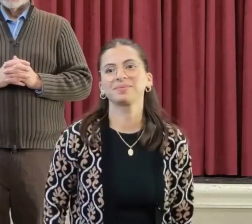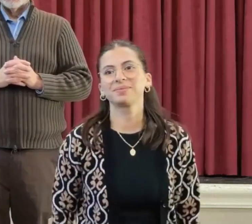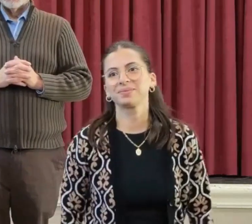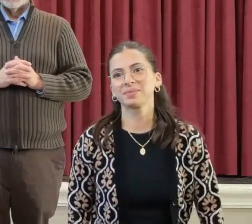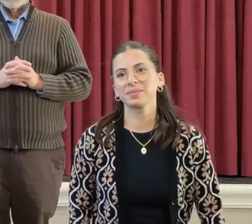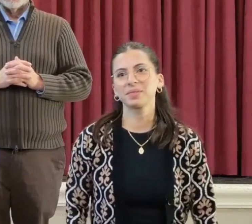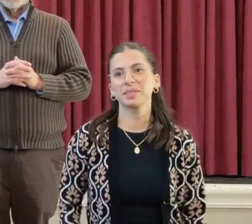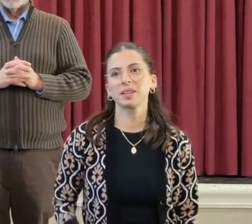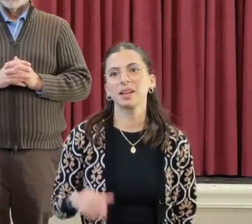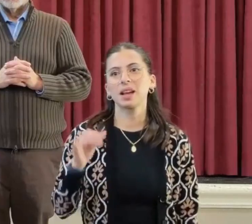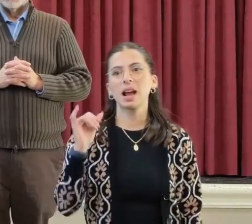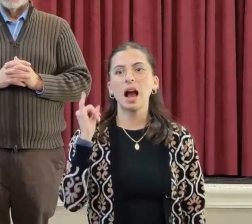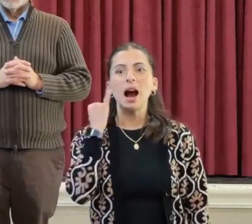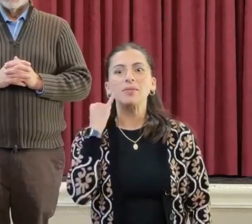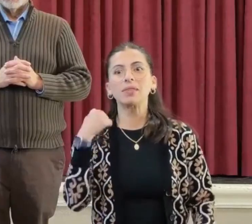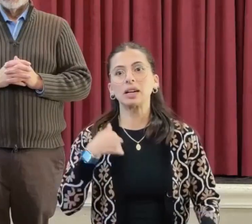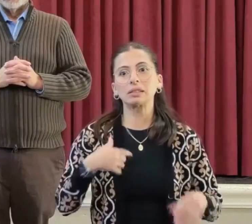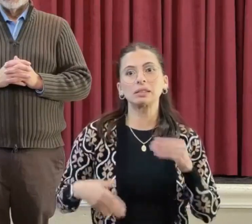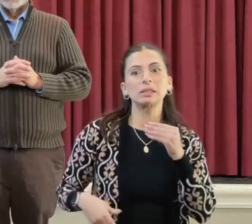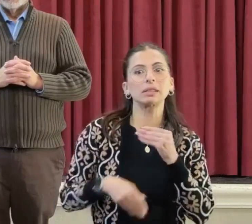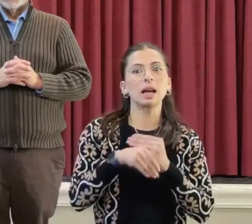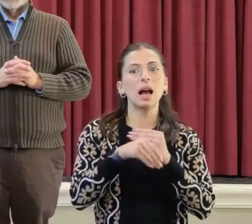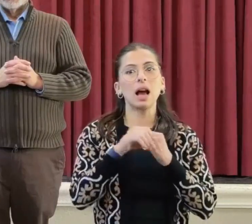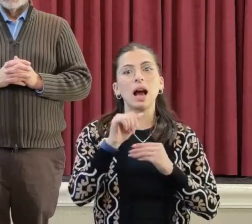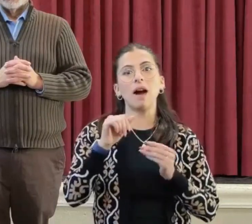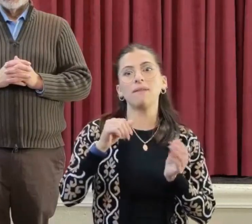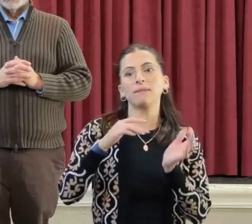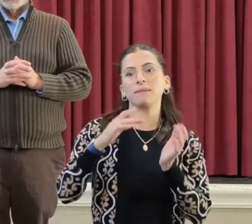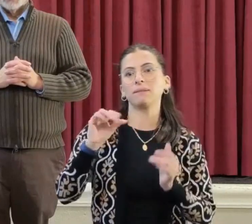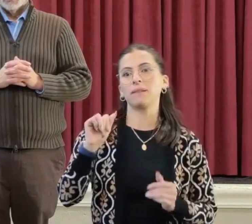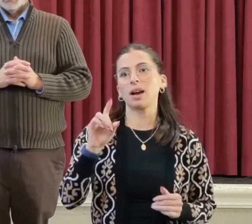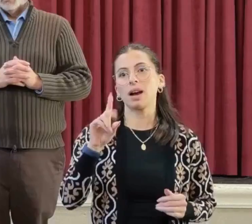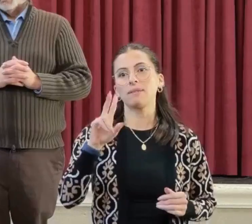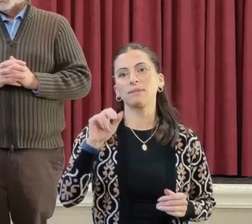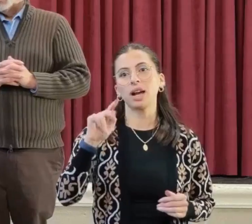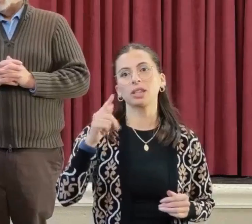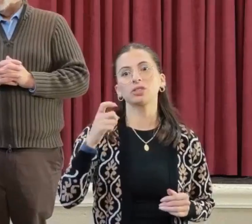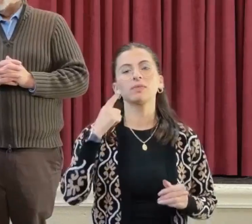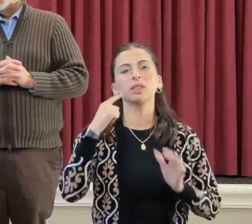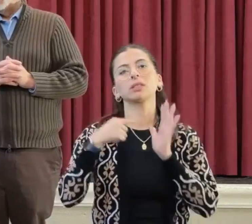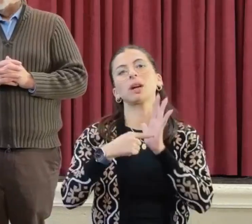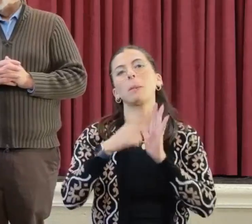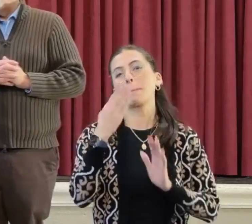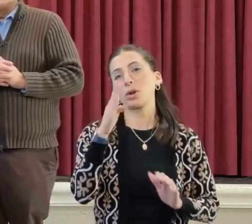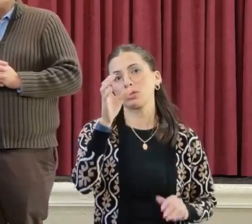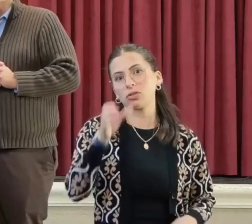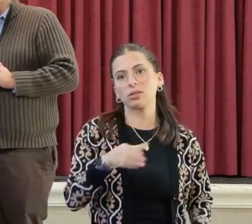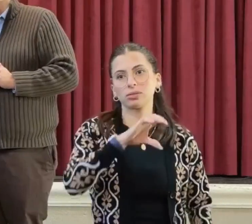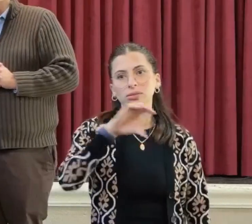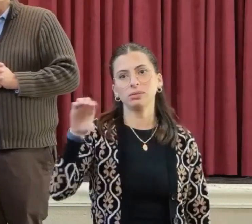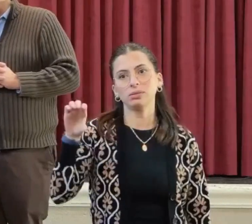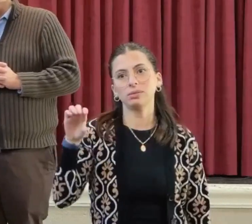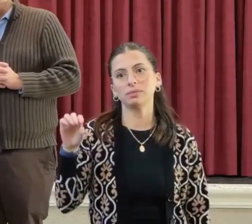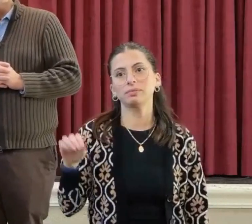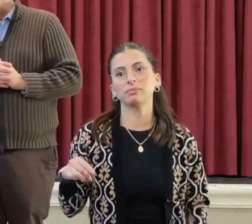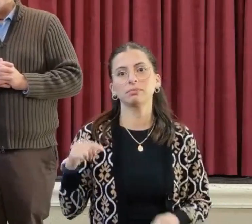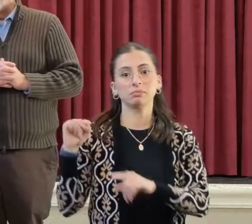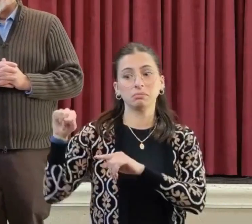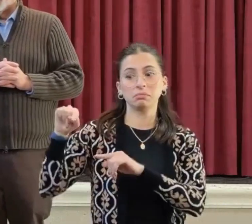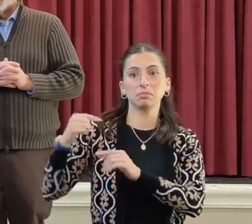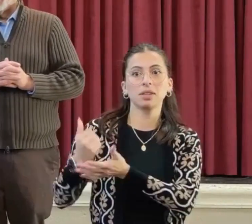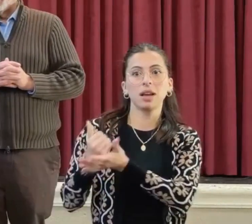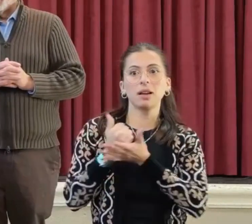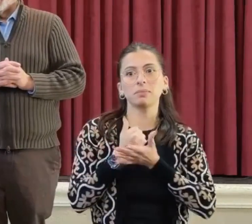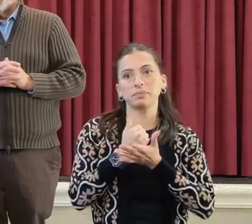Another question from the audience. So if I were to get Advantage, like through